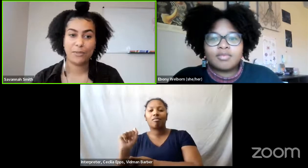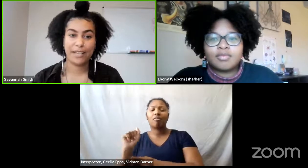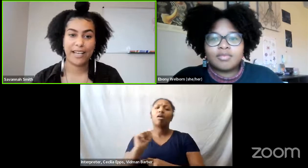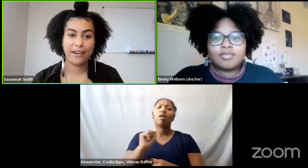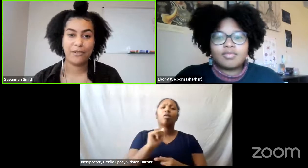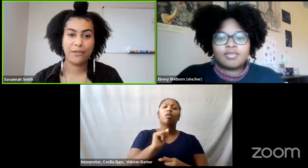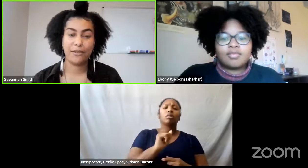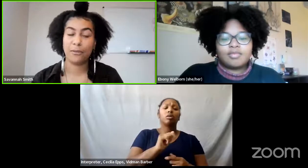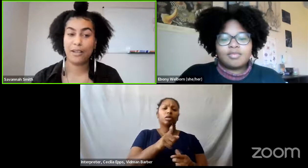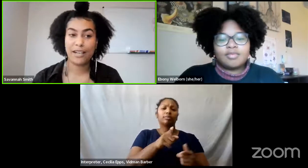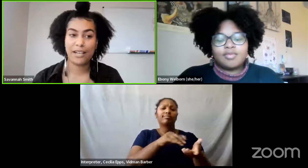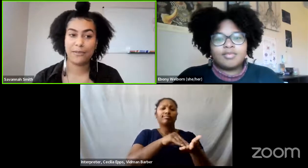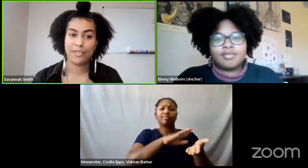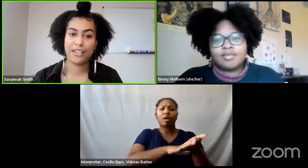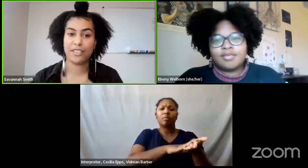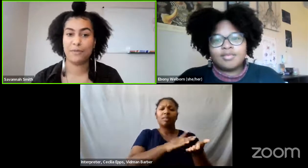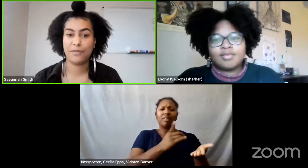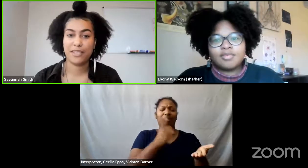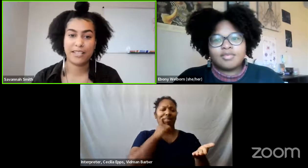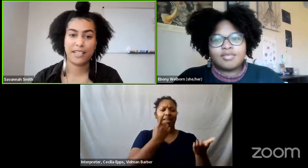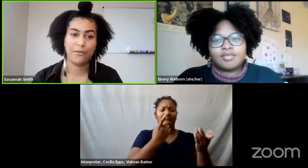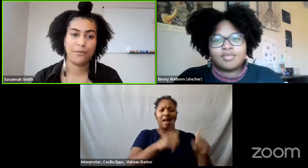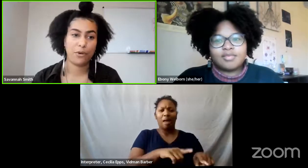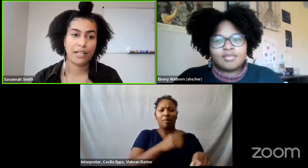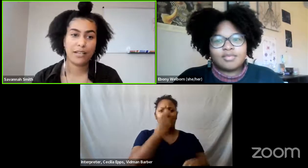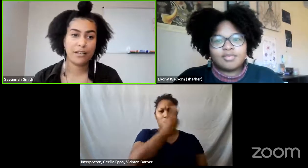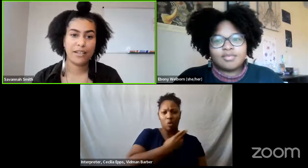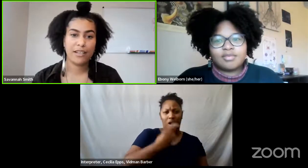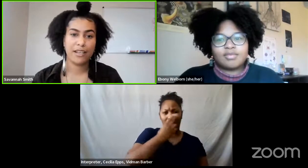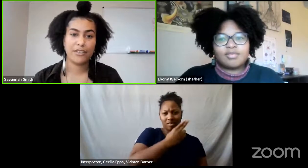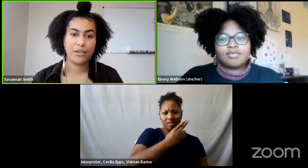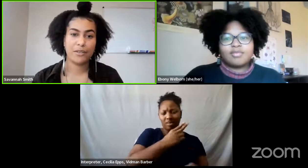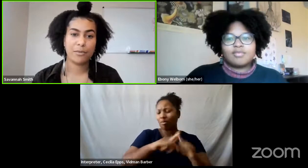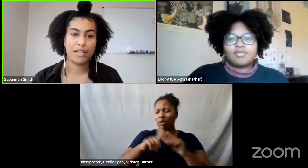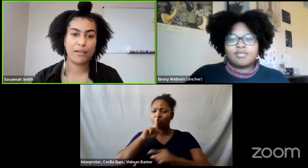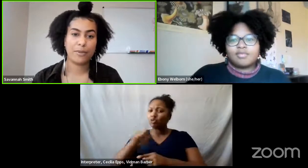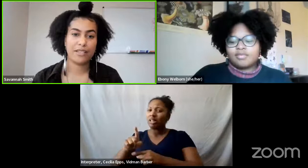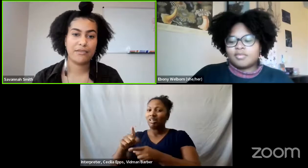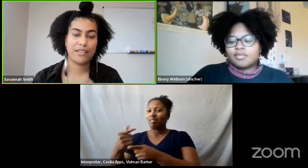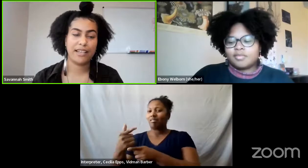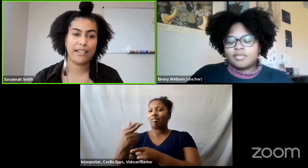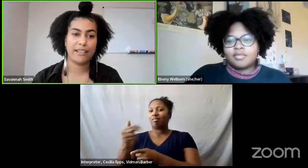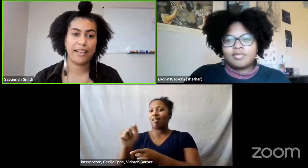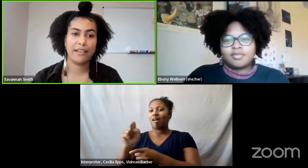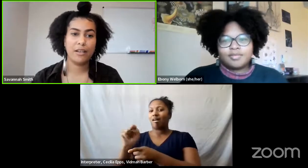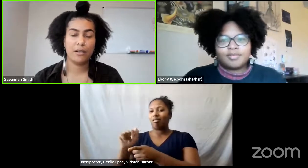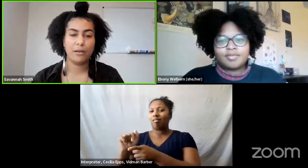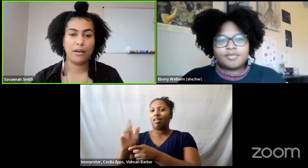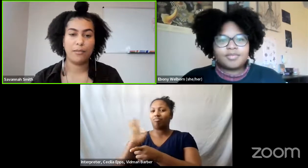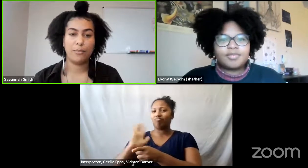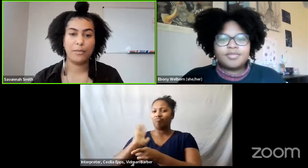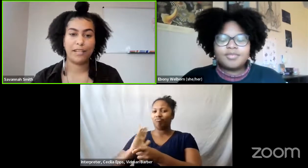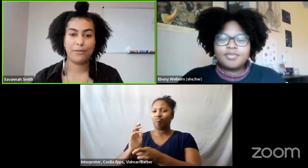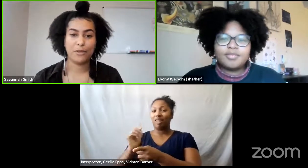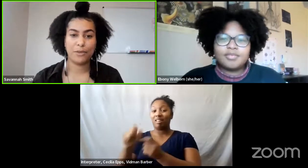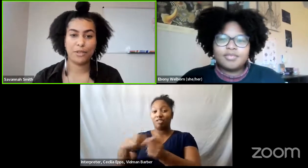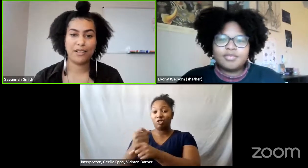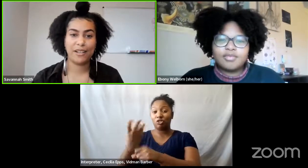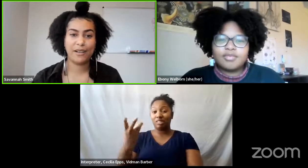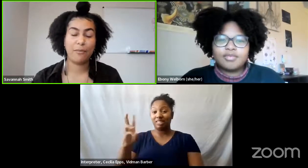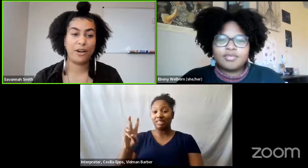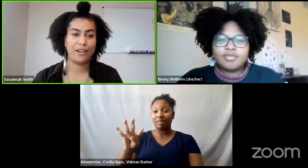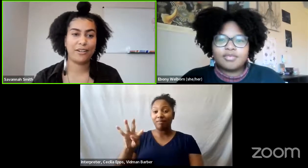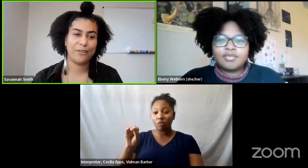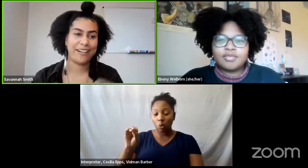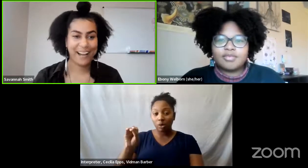but the first written account from Ghana was actually from 1640. And so it's pretty impressive to think that Black folks